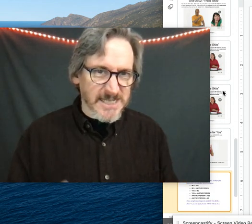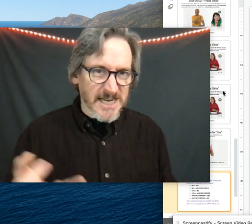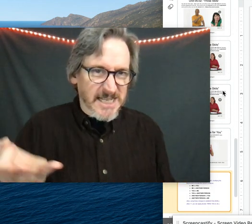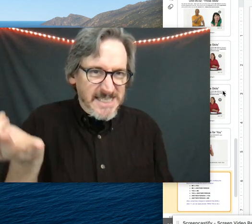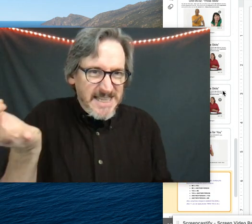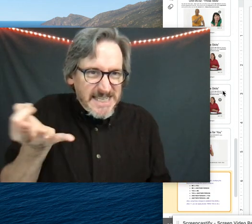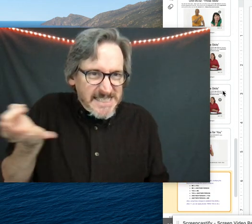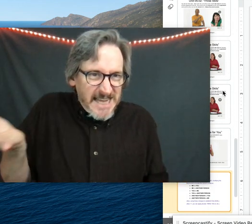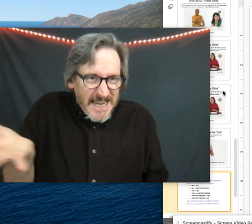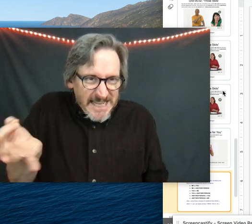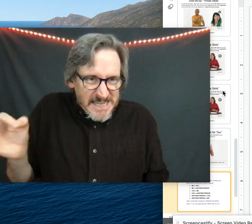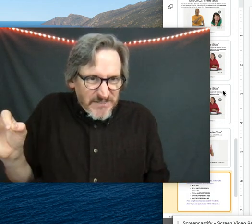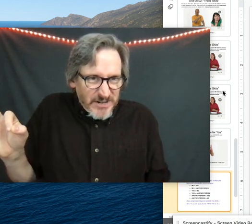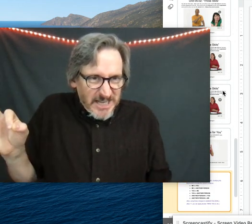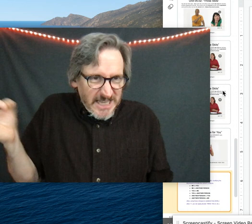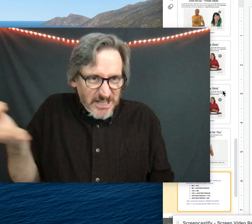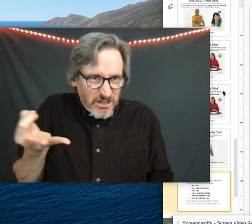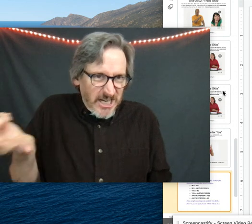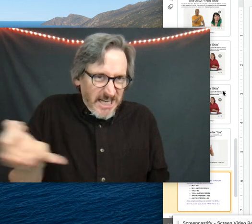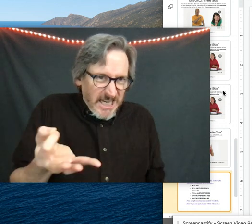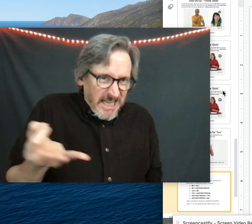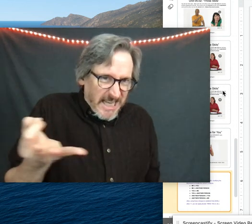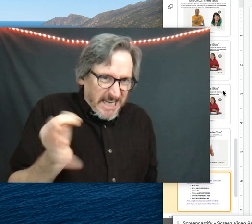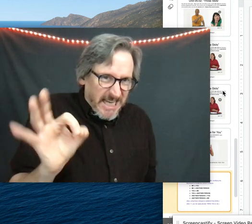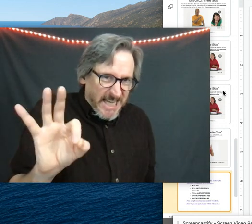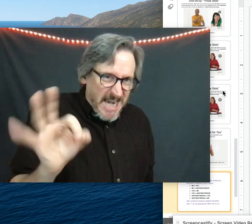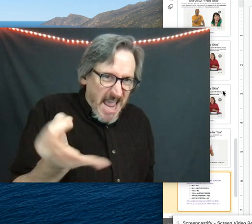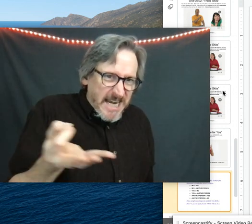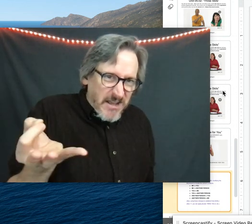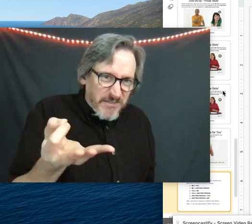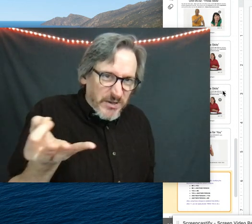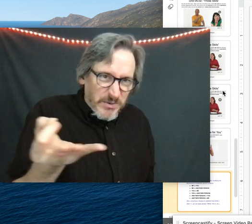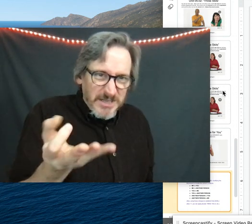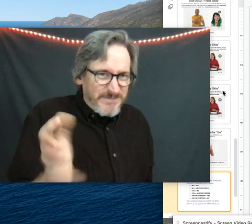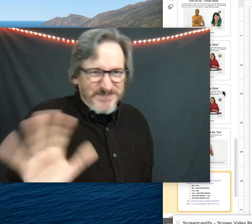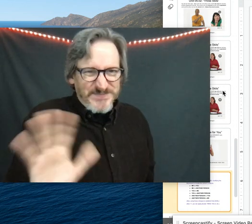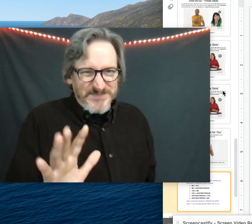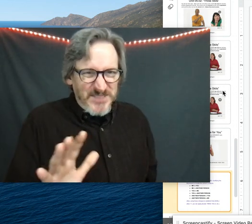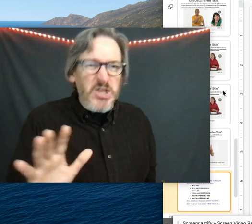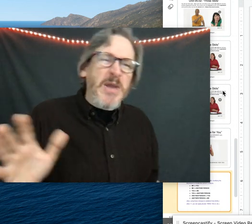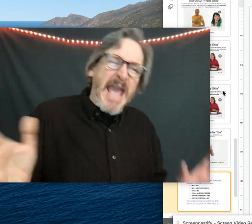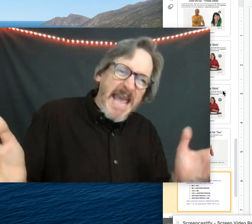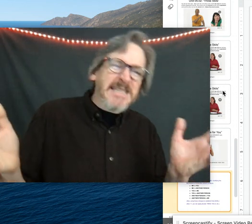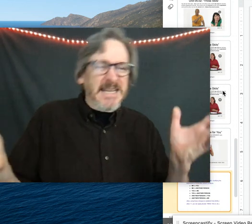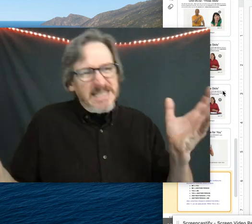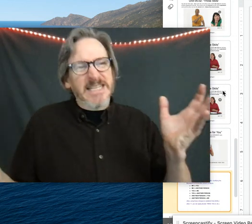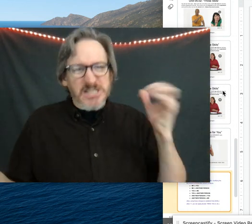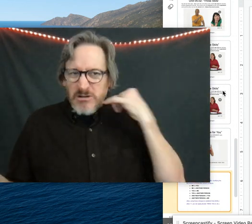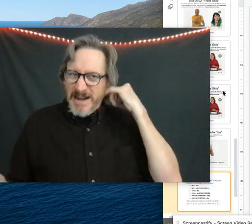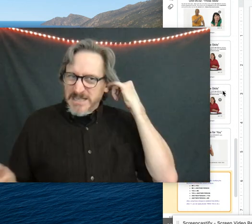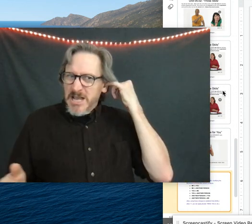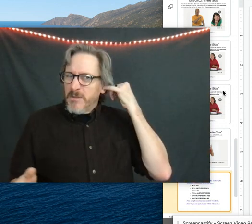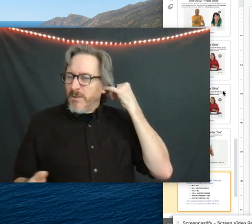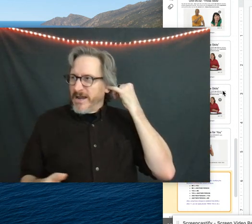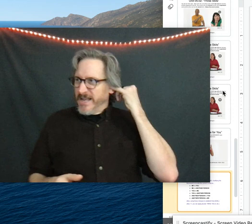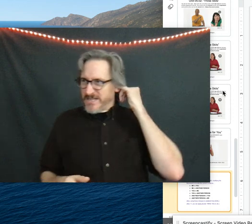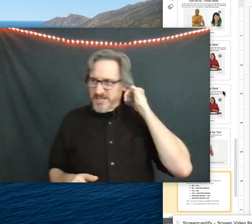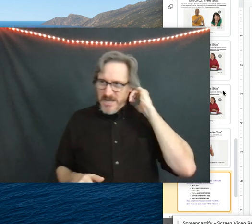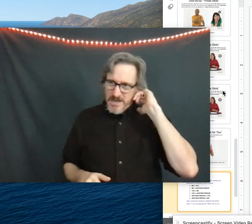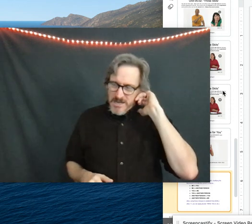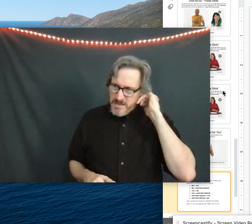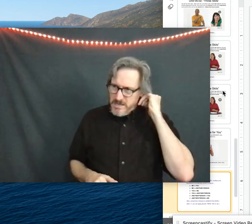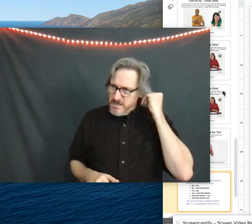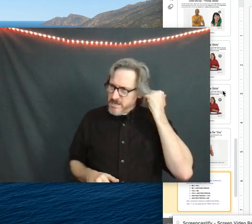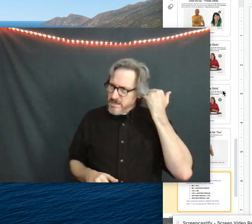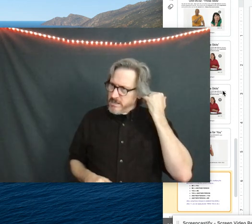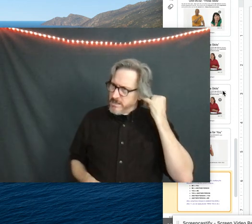because this isn't very clear. Like the 9 of you can, technically it's correct, but it's